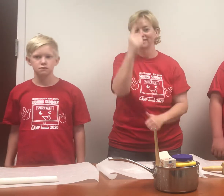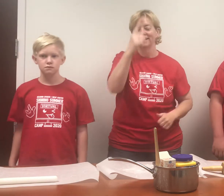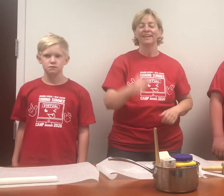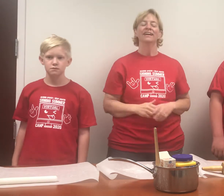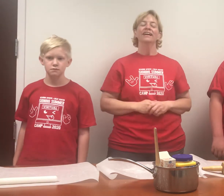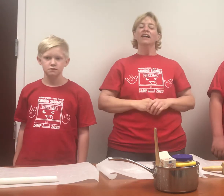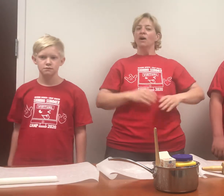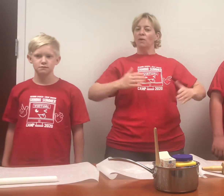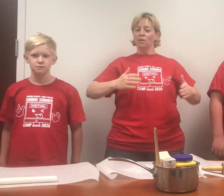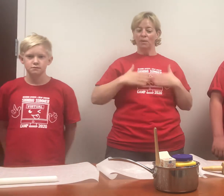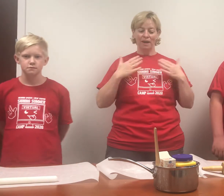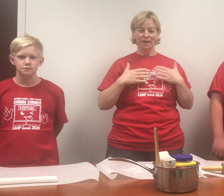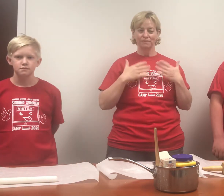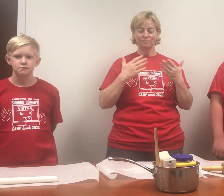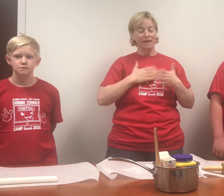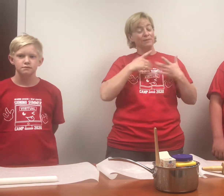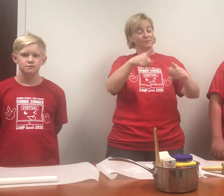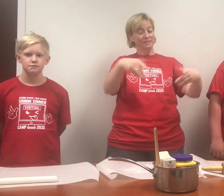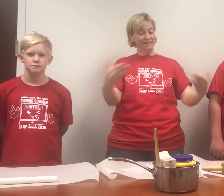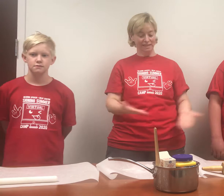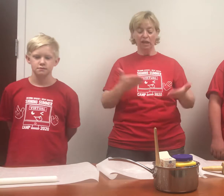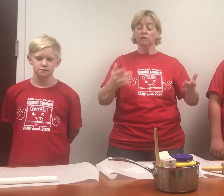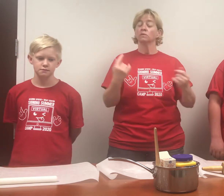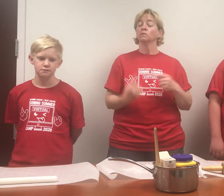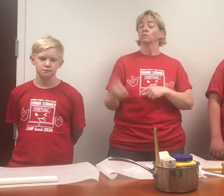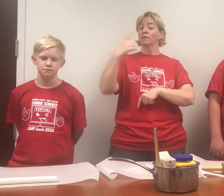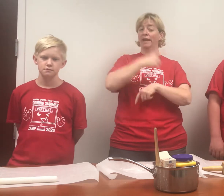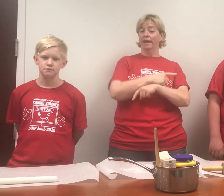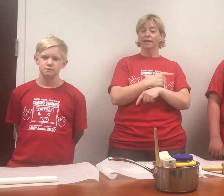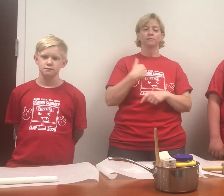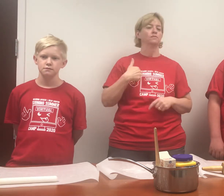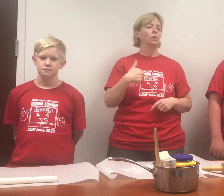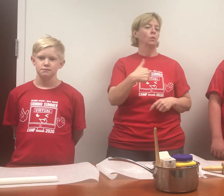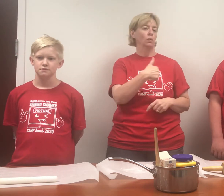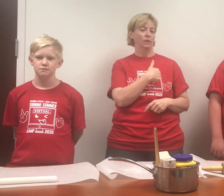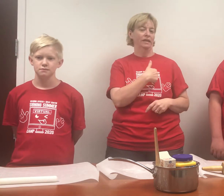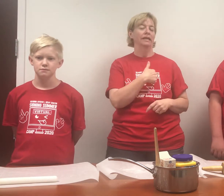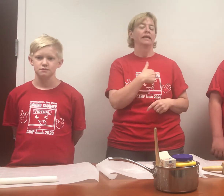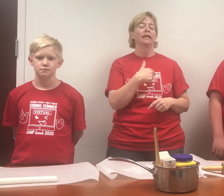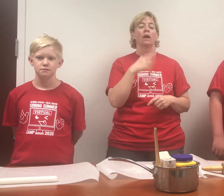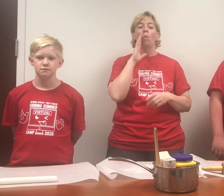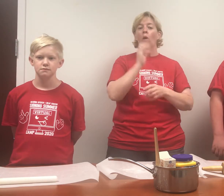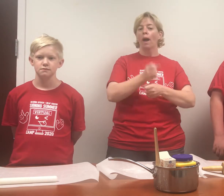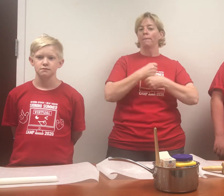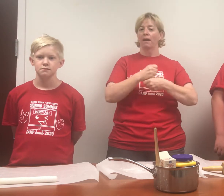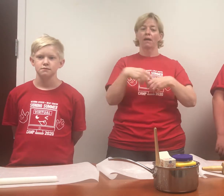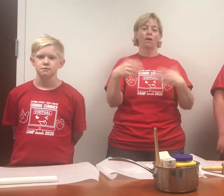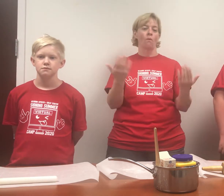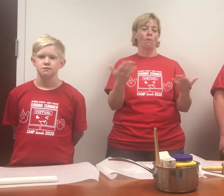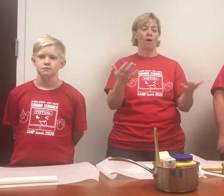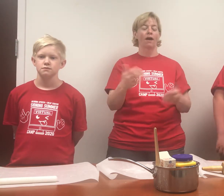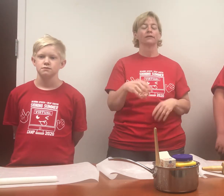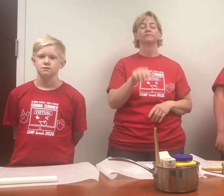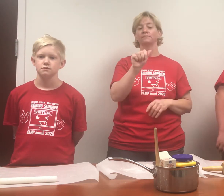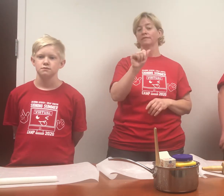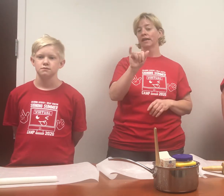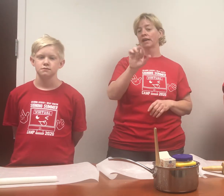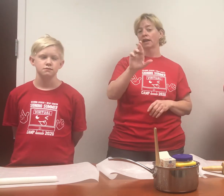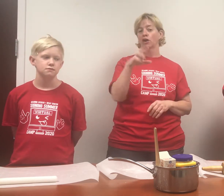Hello, everyone. I'm happy to be here today. We are going to be